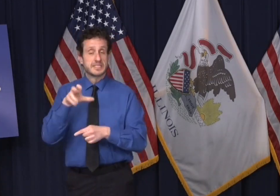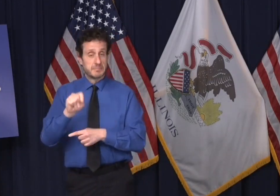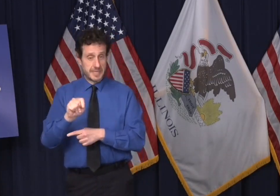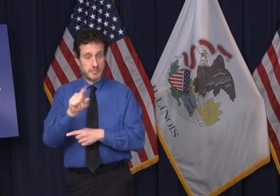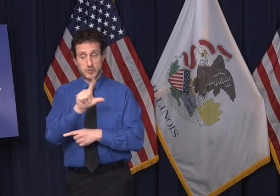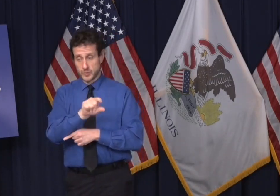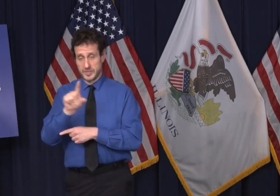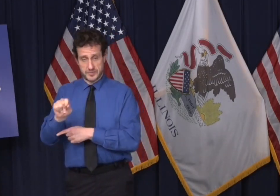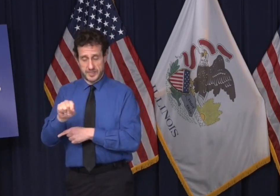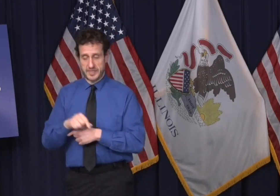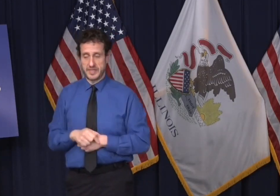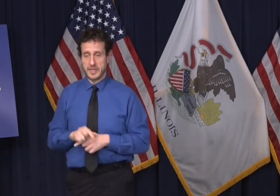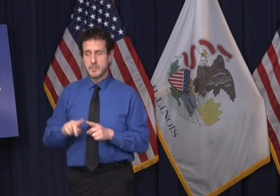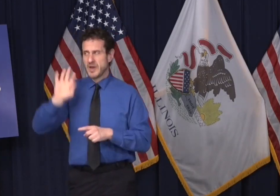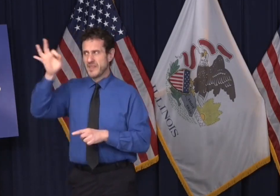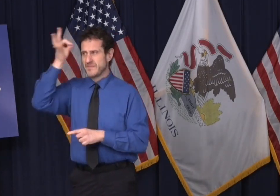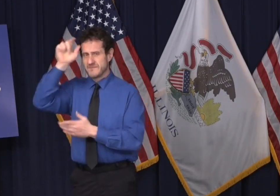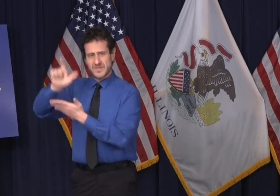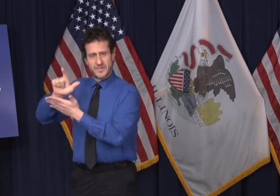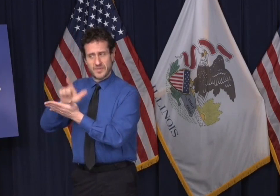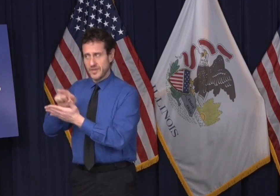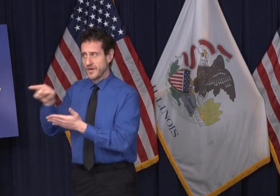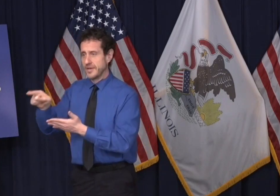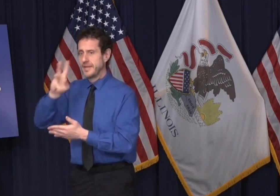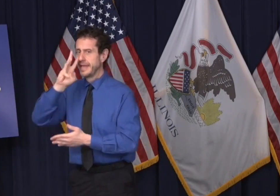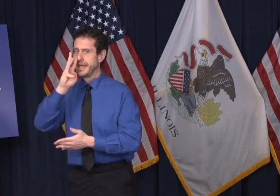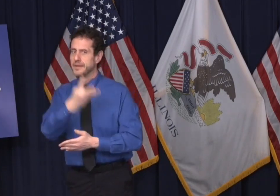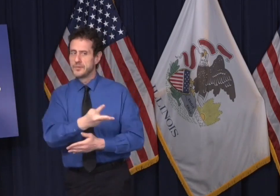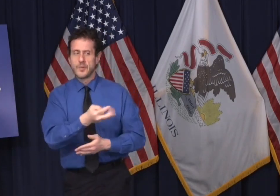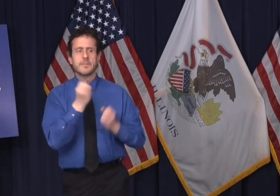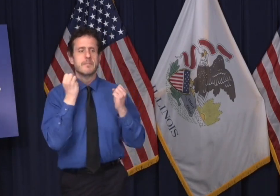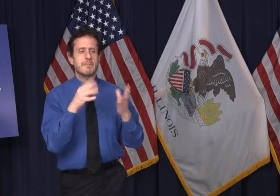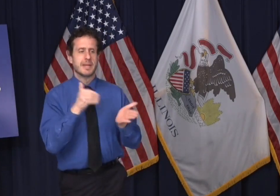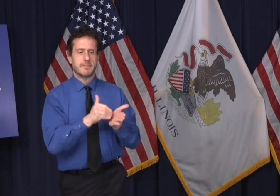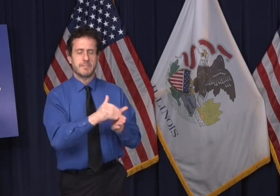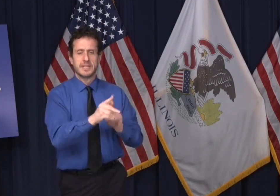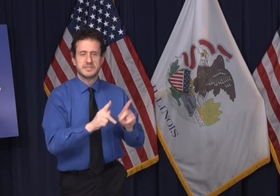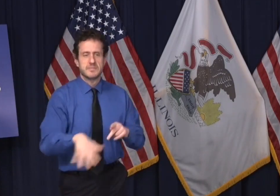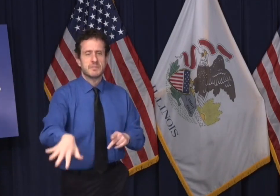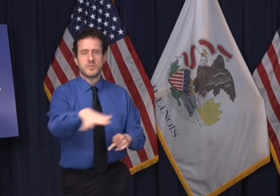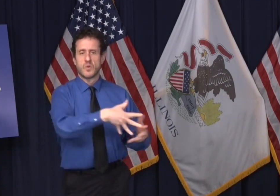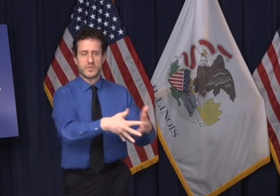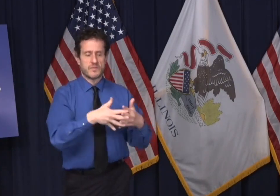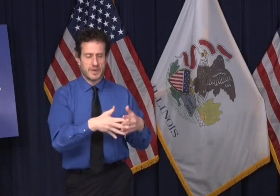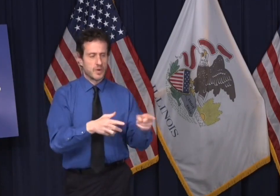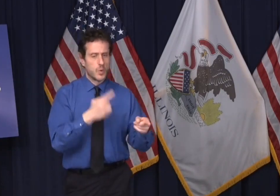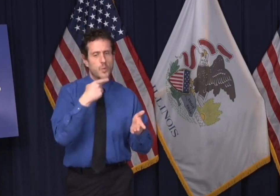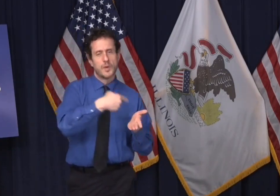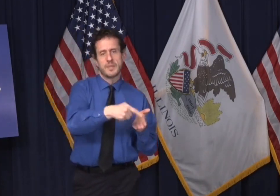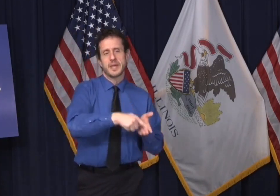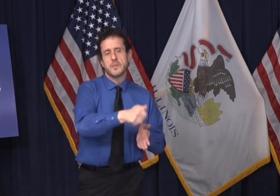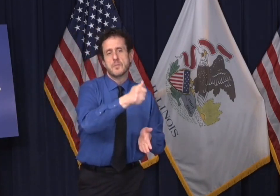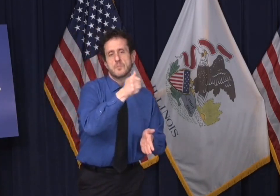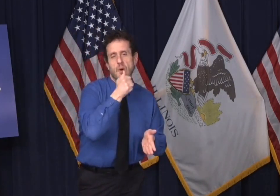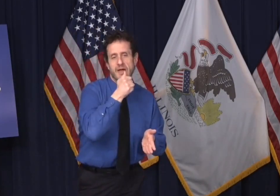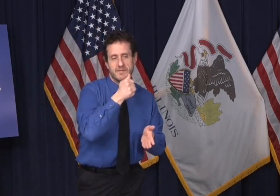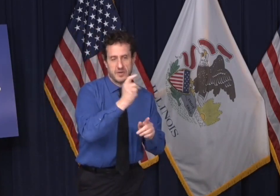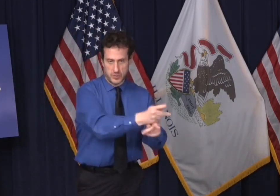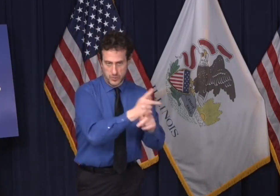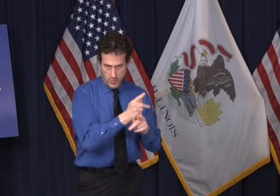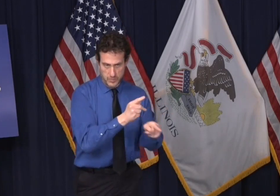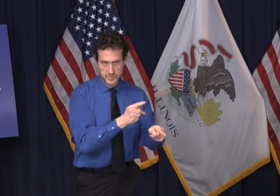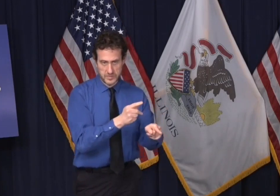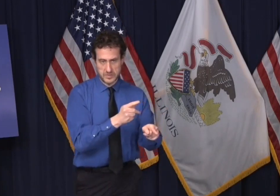left out the millions of people nationwide who are repaying private and non-federal